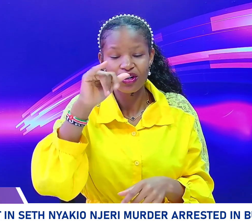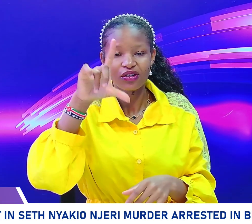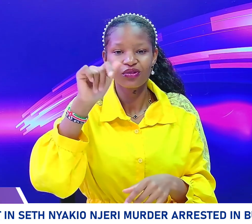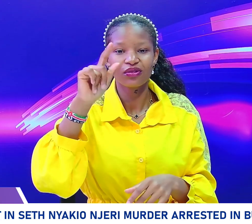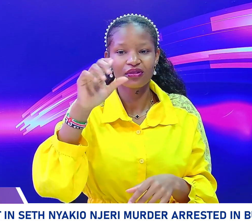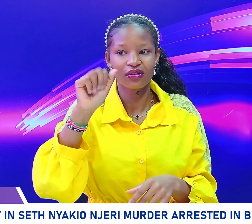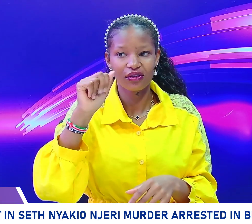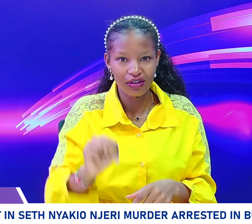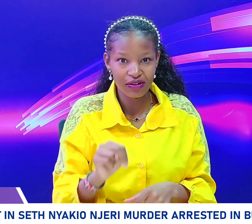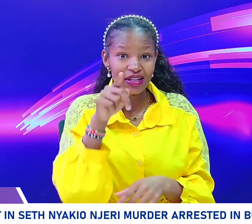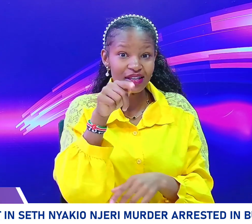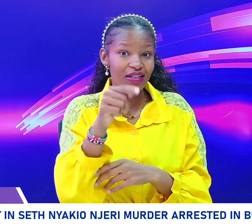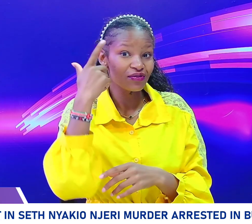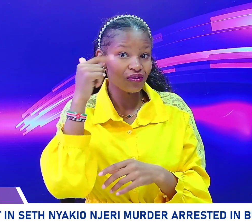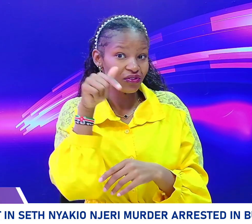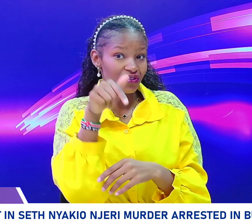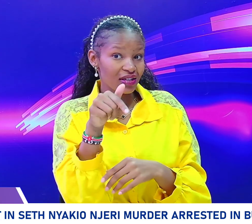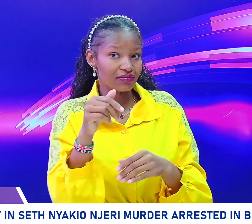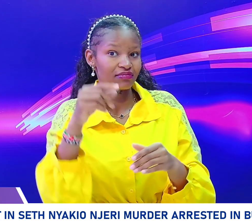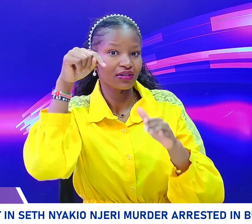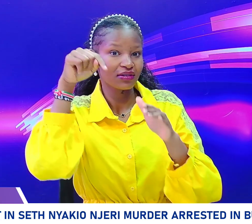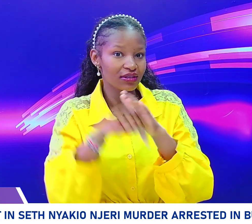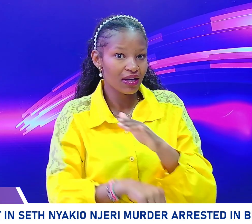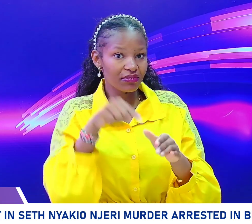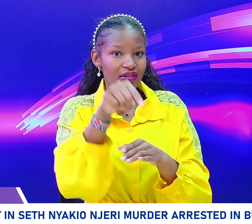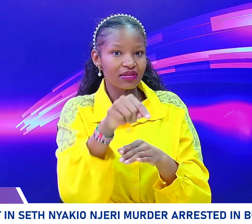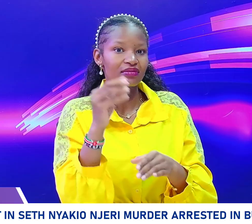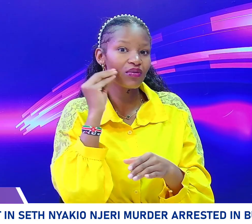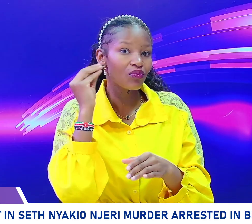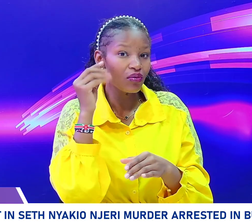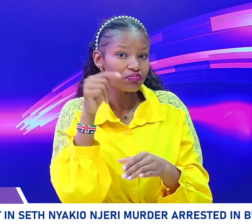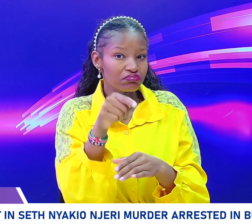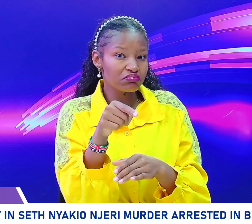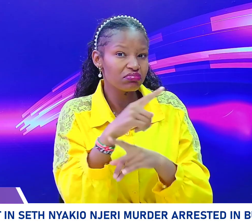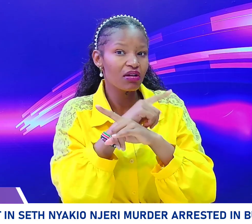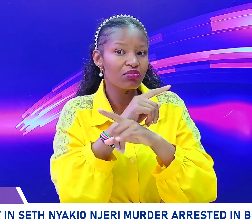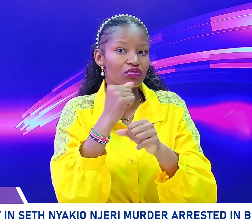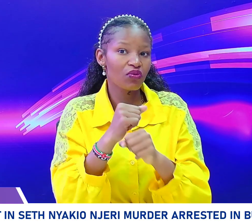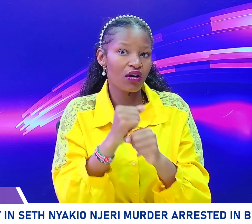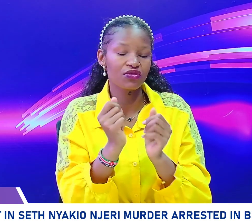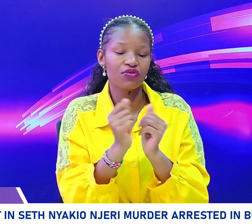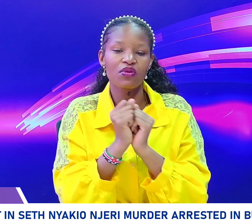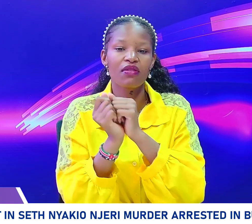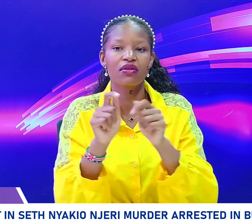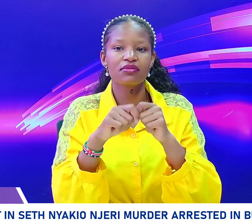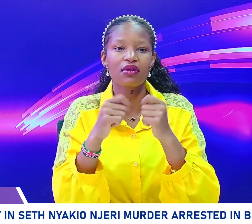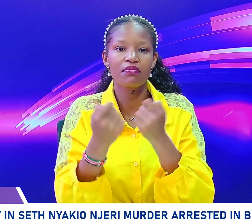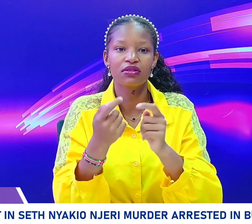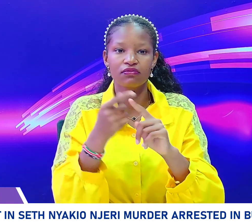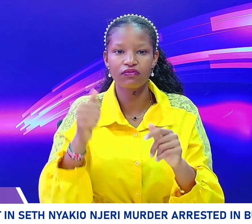teams from Kisii South and Busia counties. He had been living and working at a cereal distribution